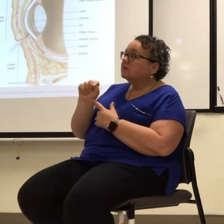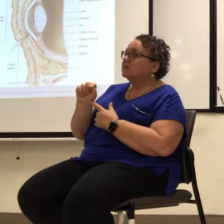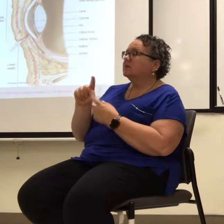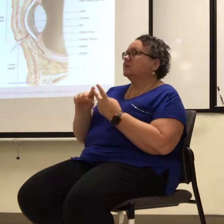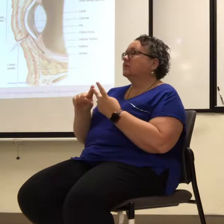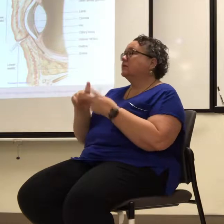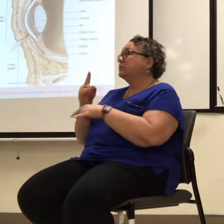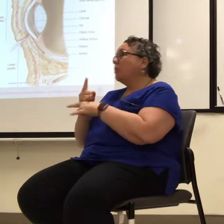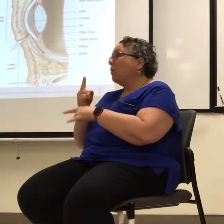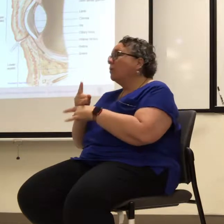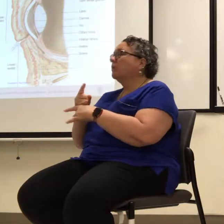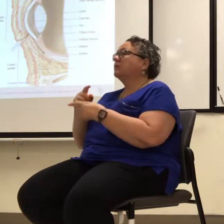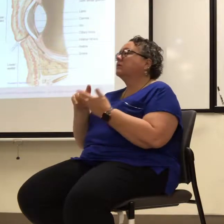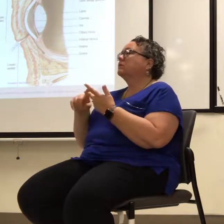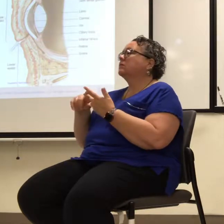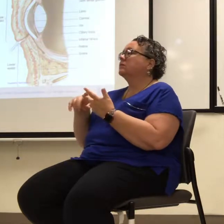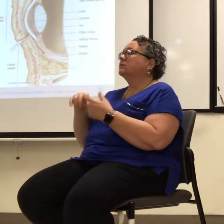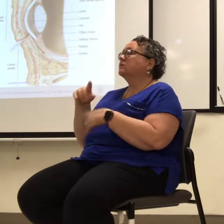alcohol, right?